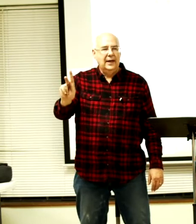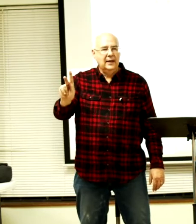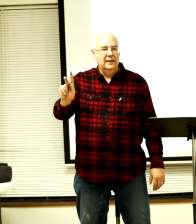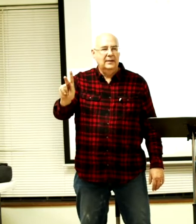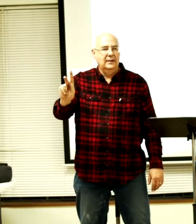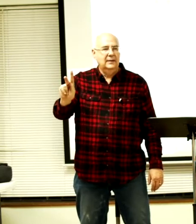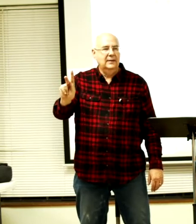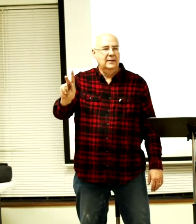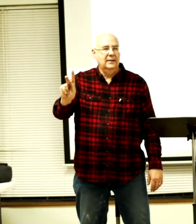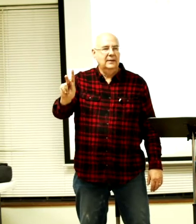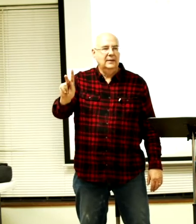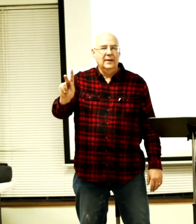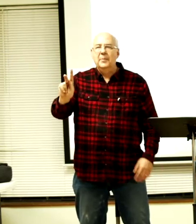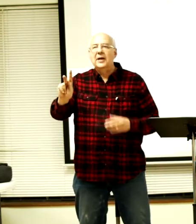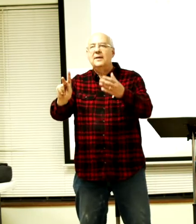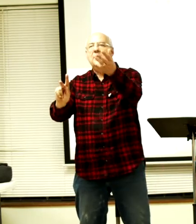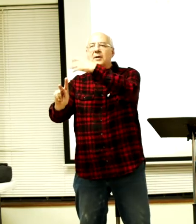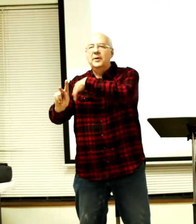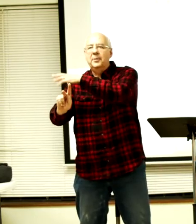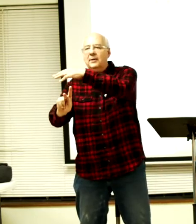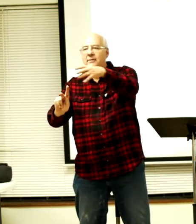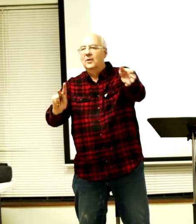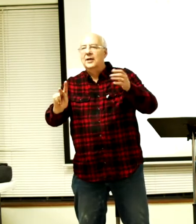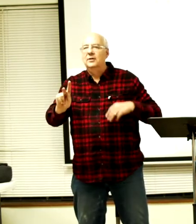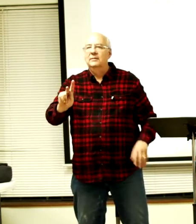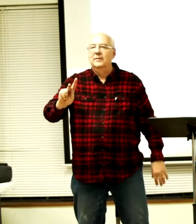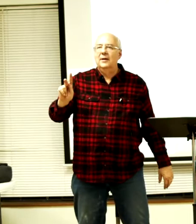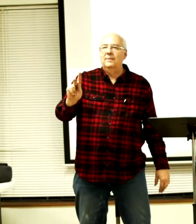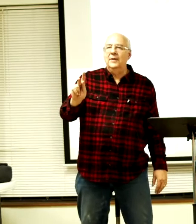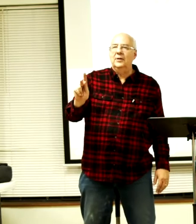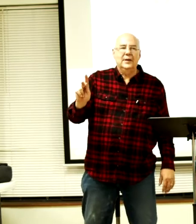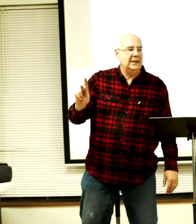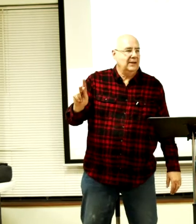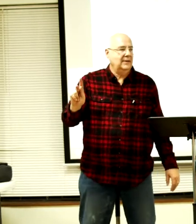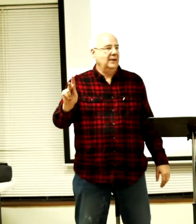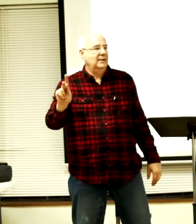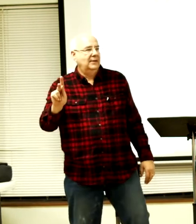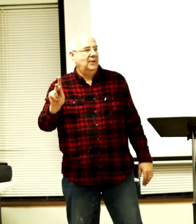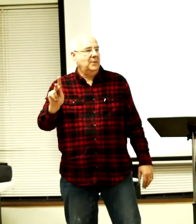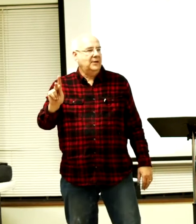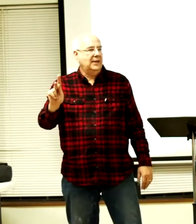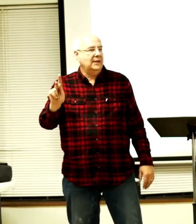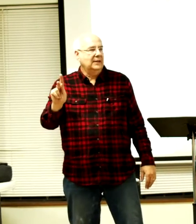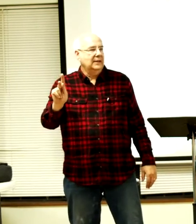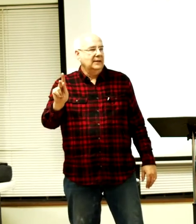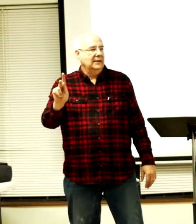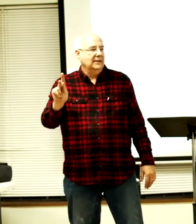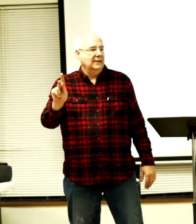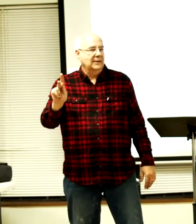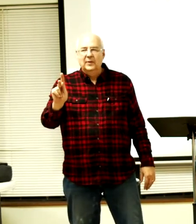K. Yeah, Peggy, if you want to come up here and watch and help, correct anything, that would be great.